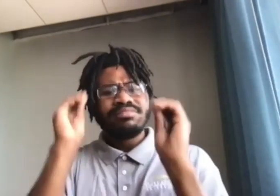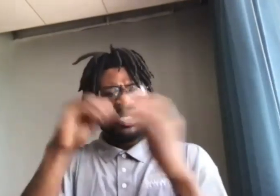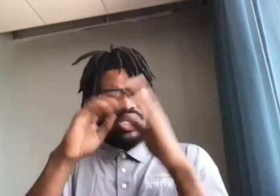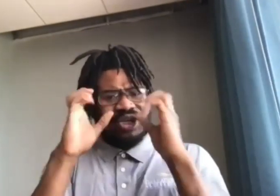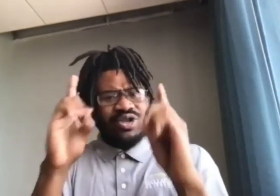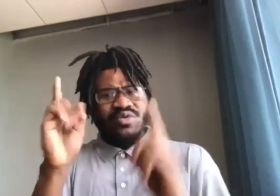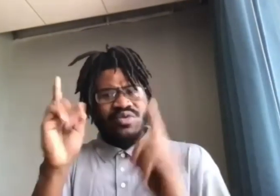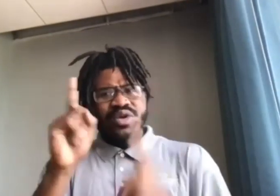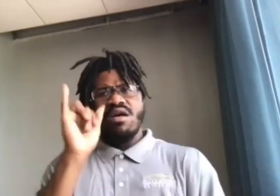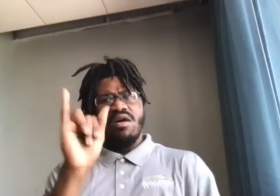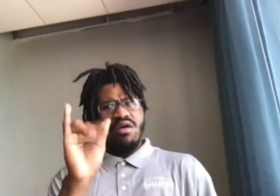successful